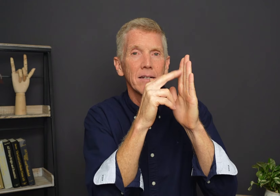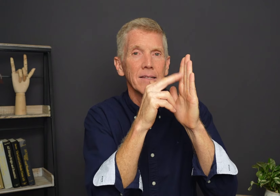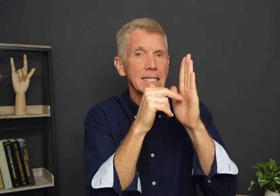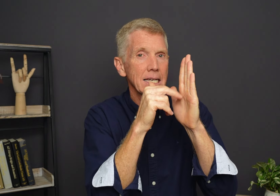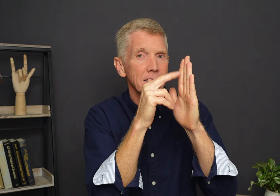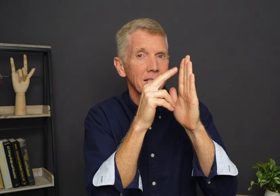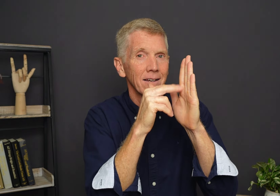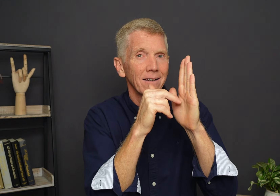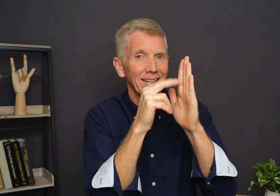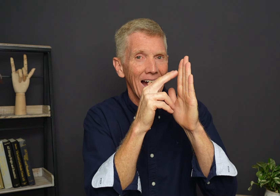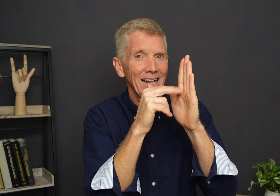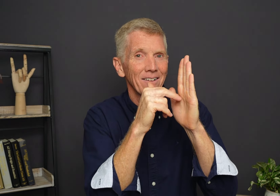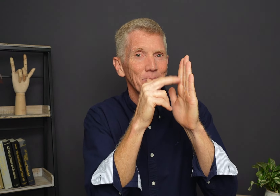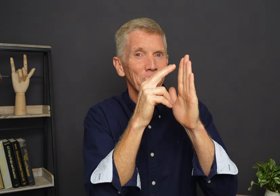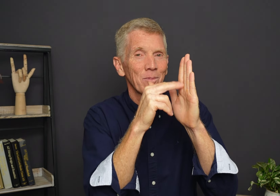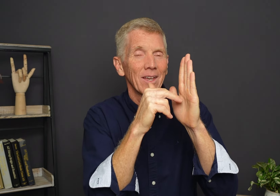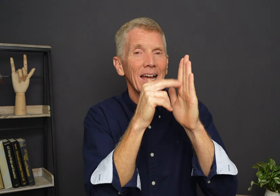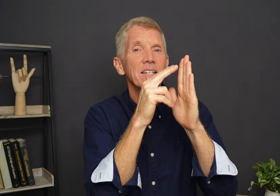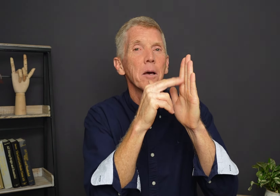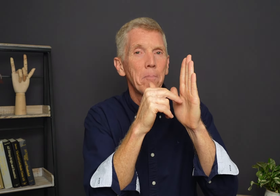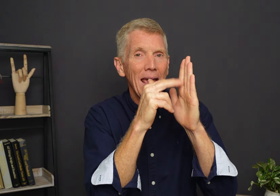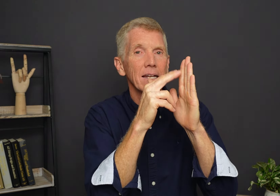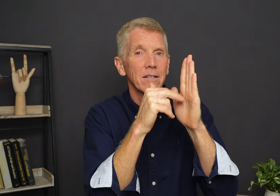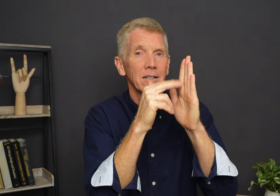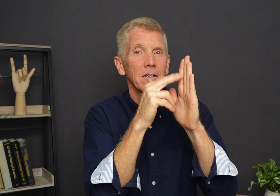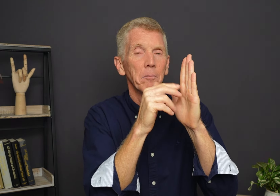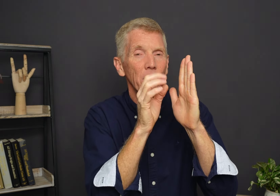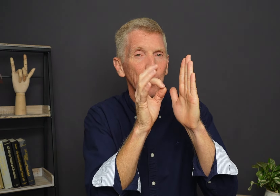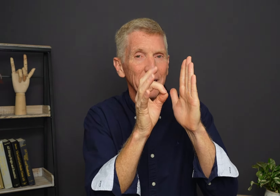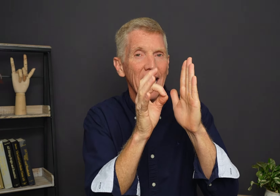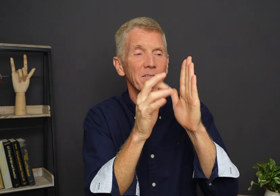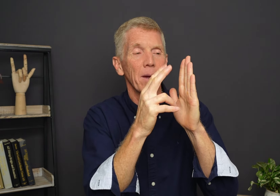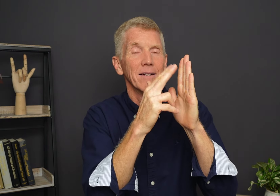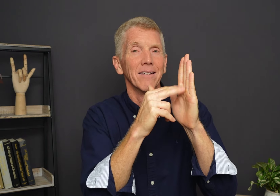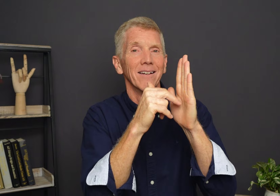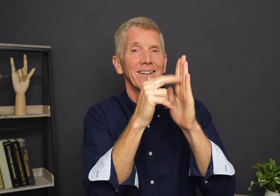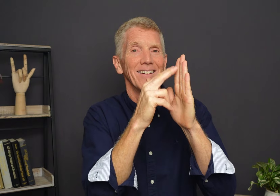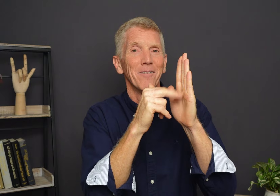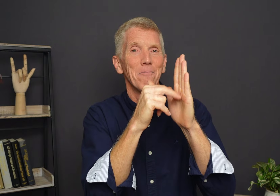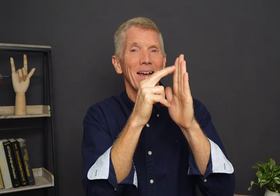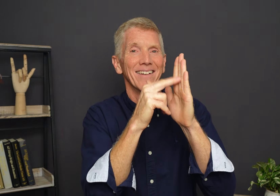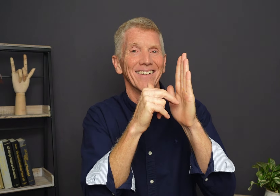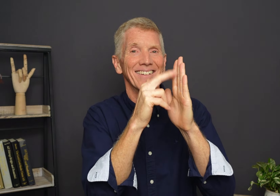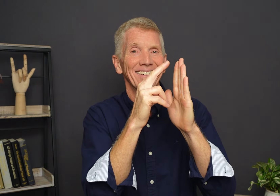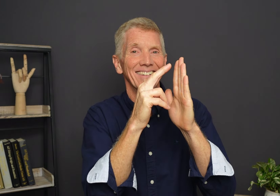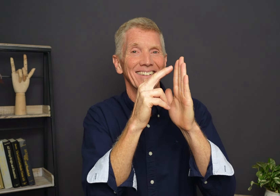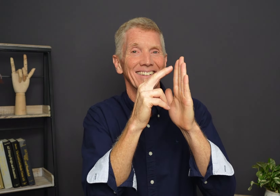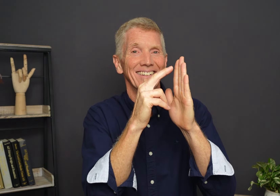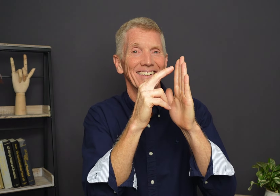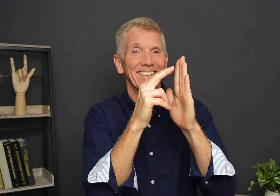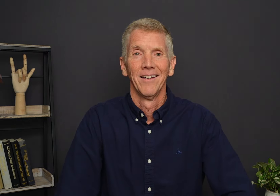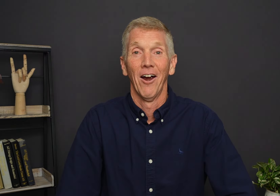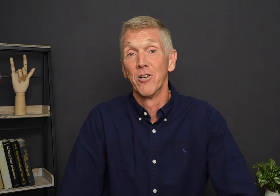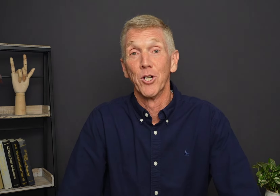this is. Got it? Okay, to paint, but creative painting. Paint. All right, here's one,